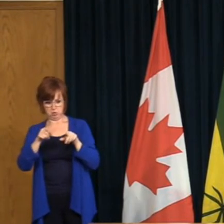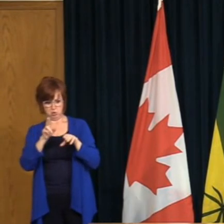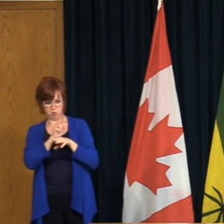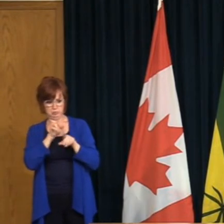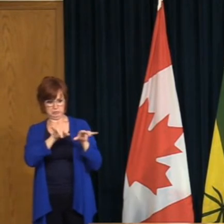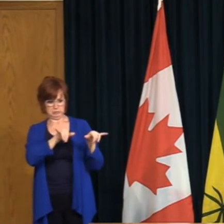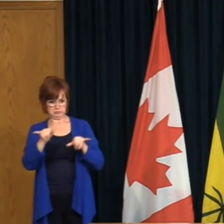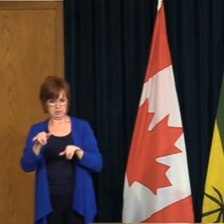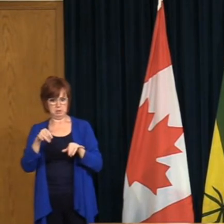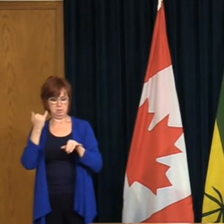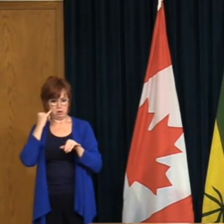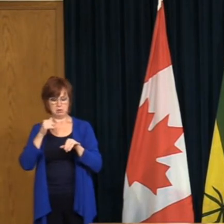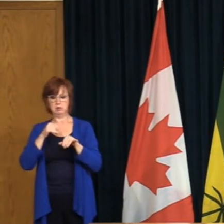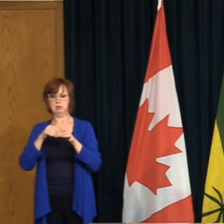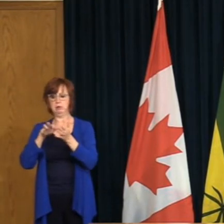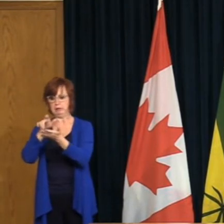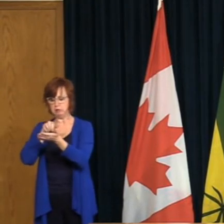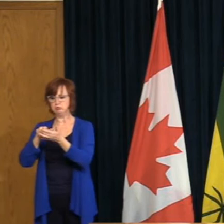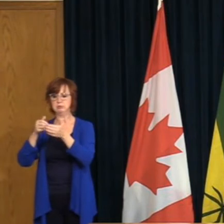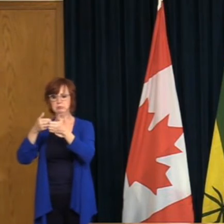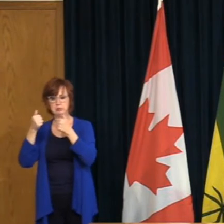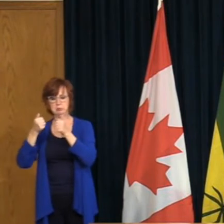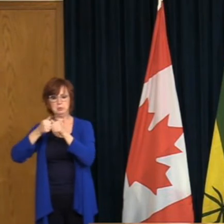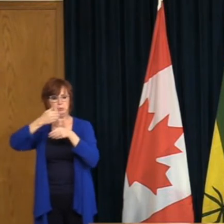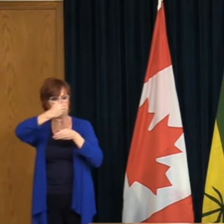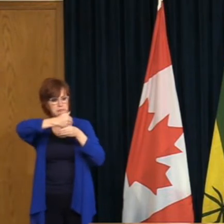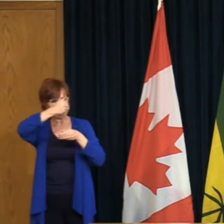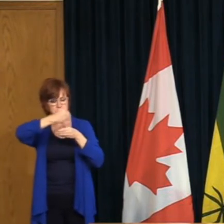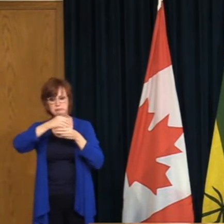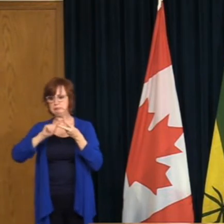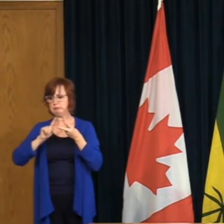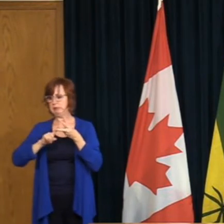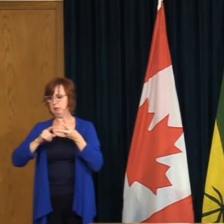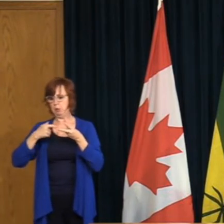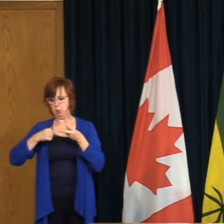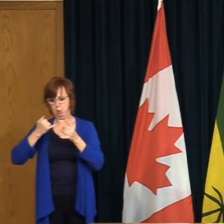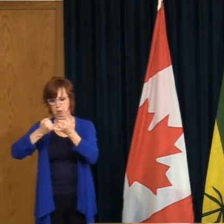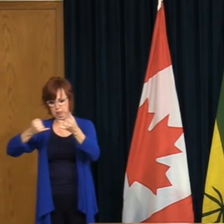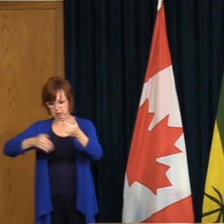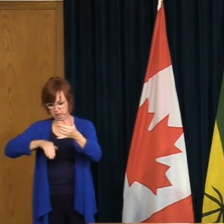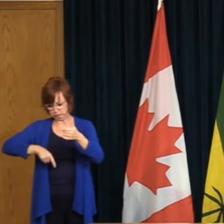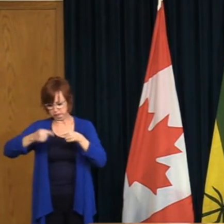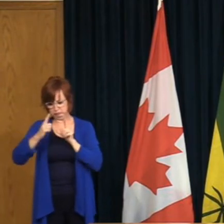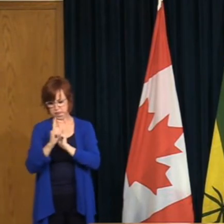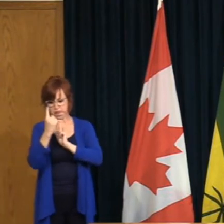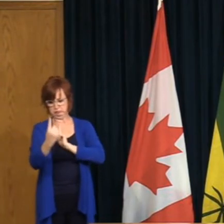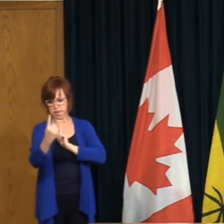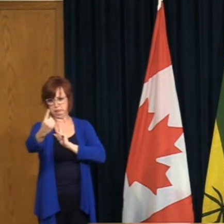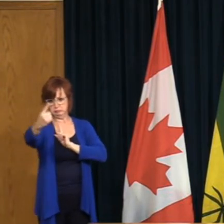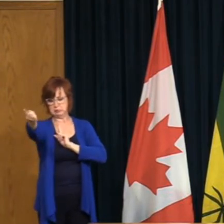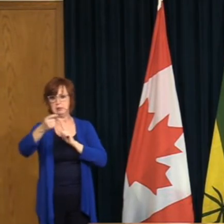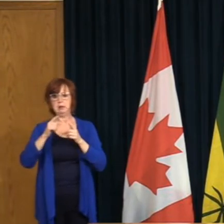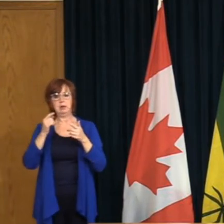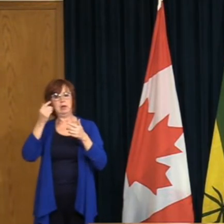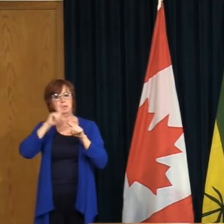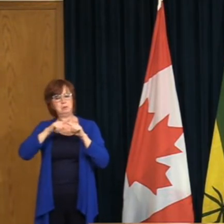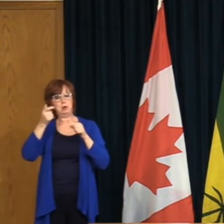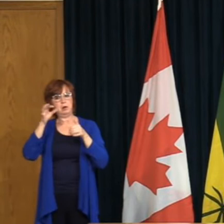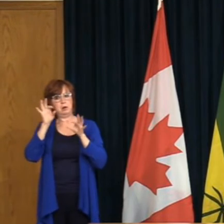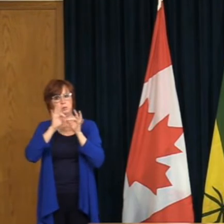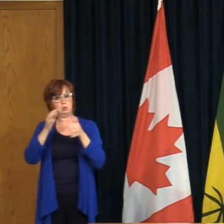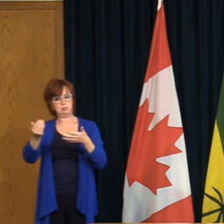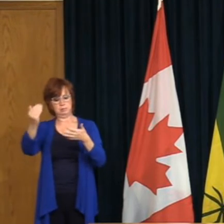public to just think about, once Phase 3 starts on June 8th, how they will engage in a safe manner,